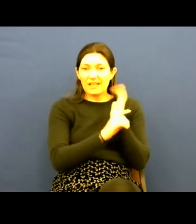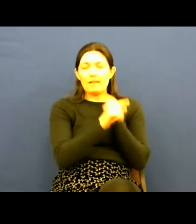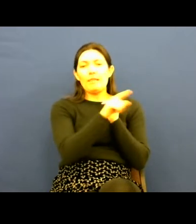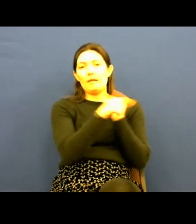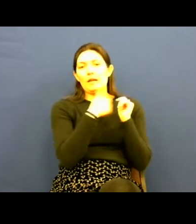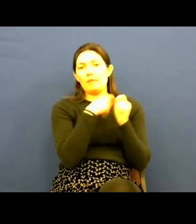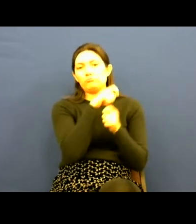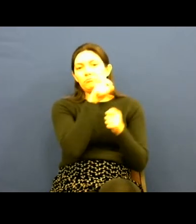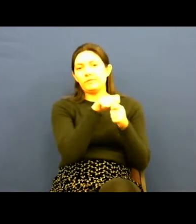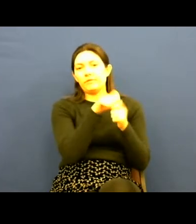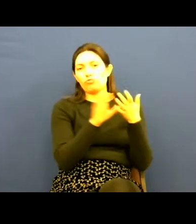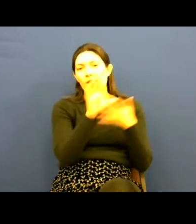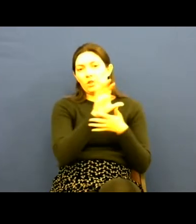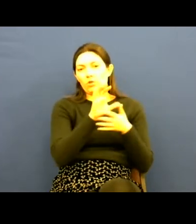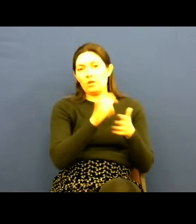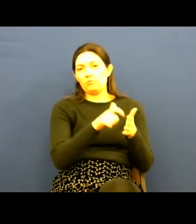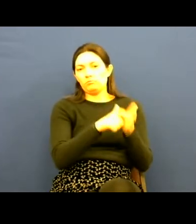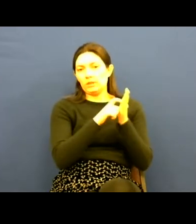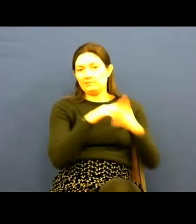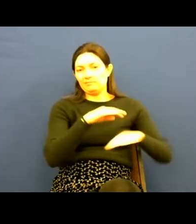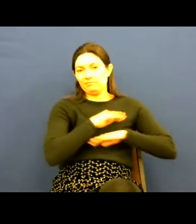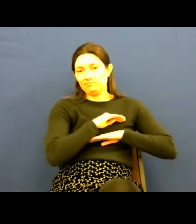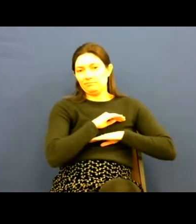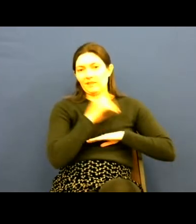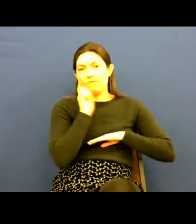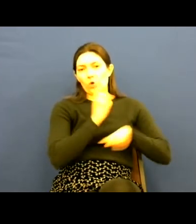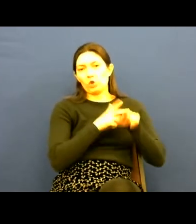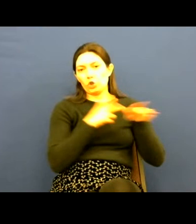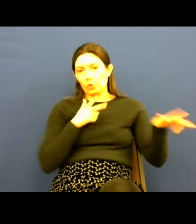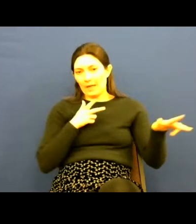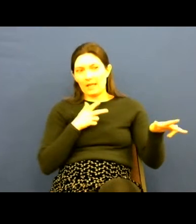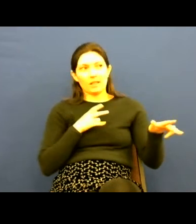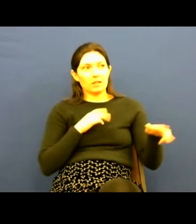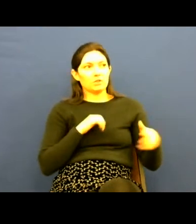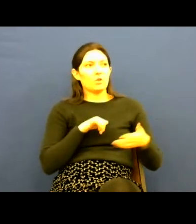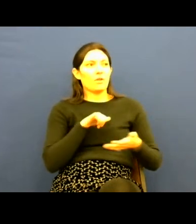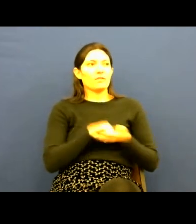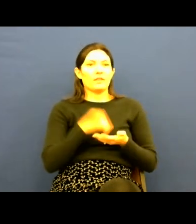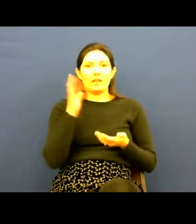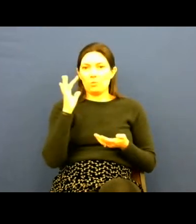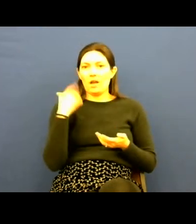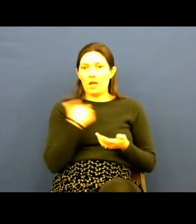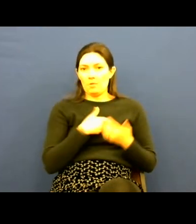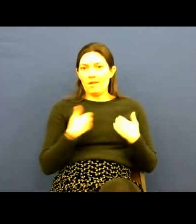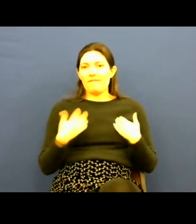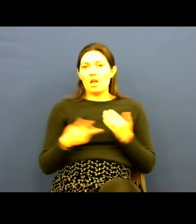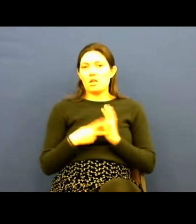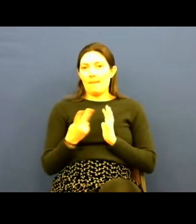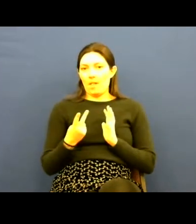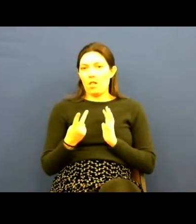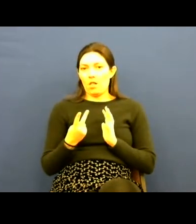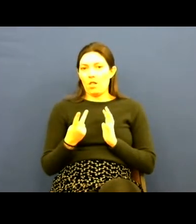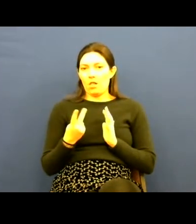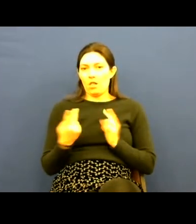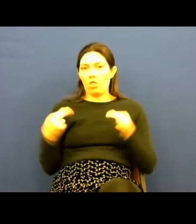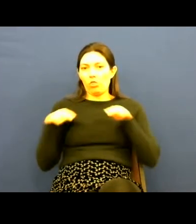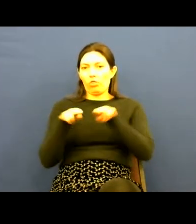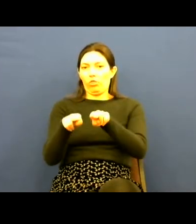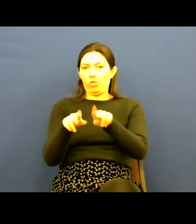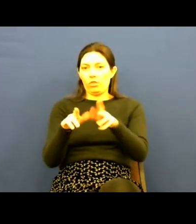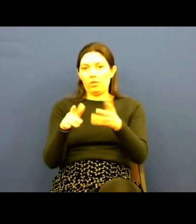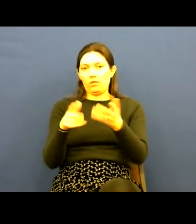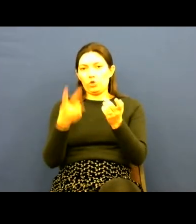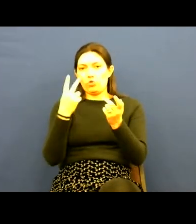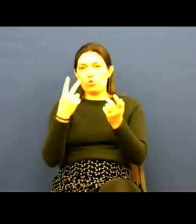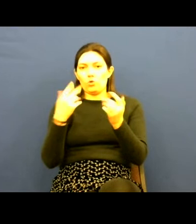criteria with regard to queuing. That's why we have the double stack, if you will, at